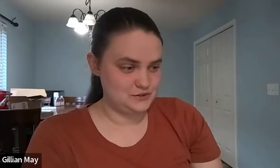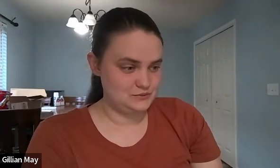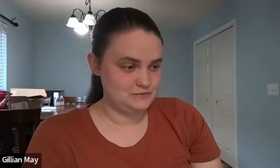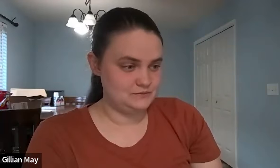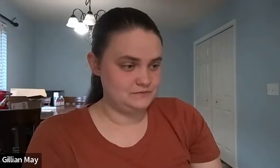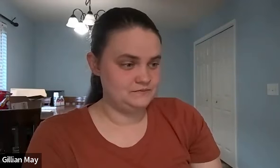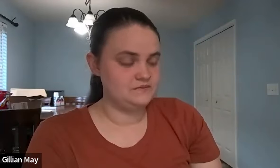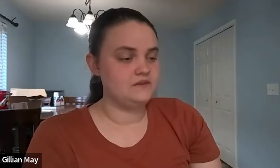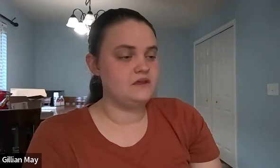two,